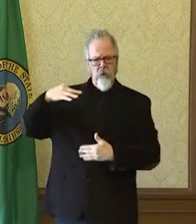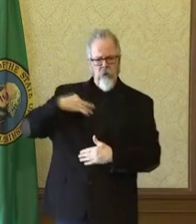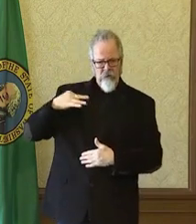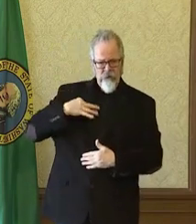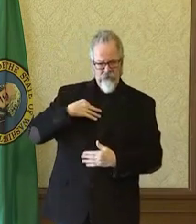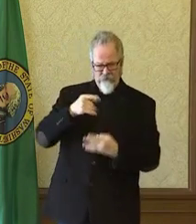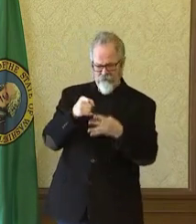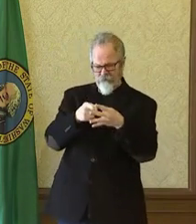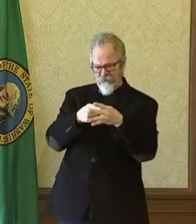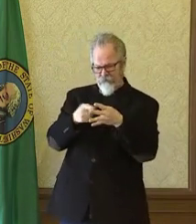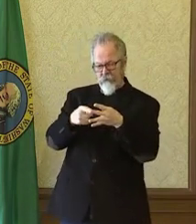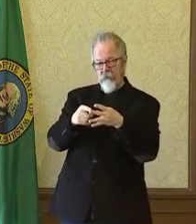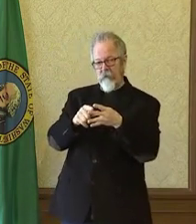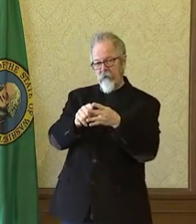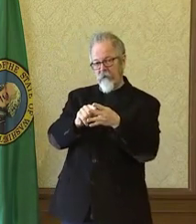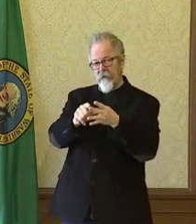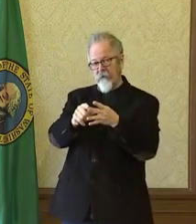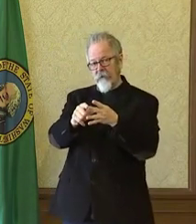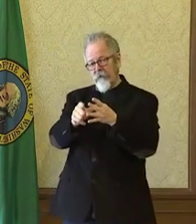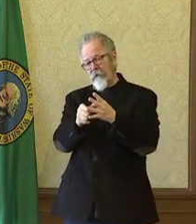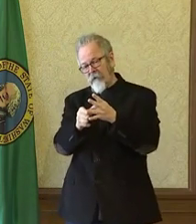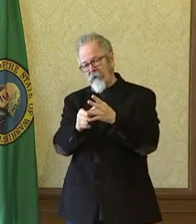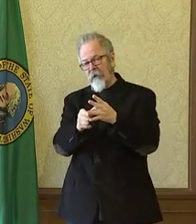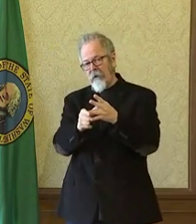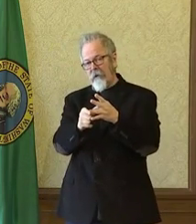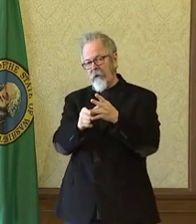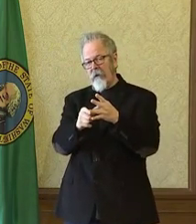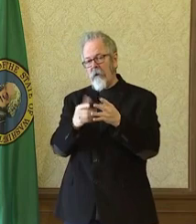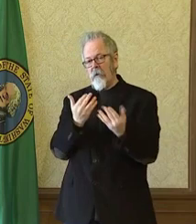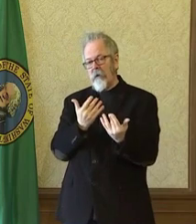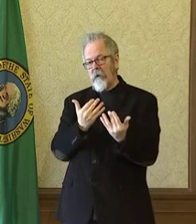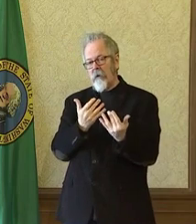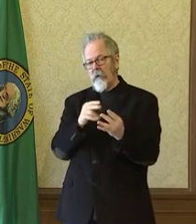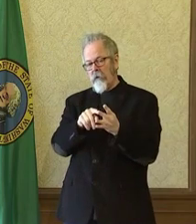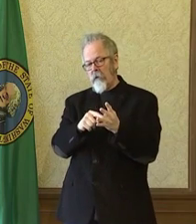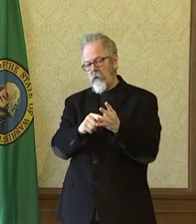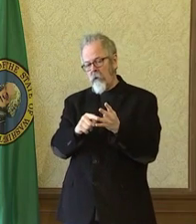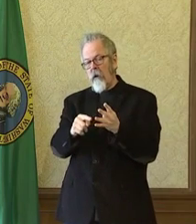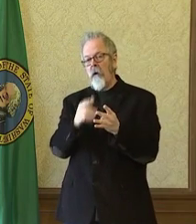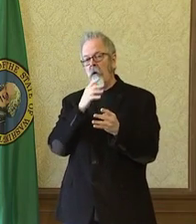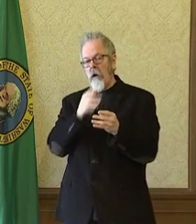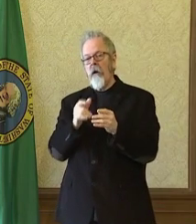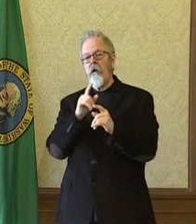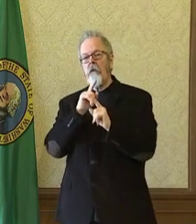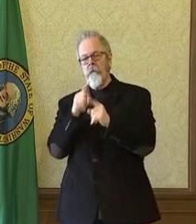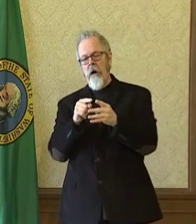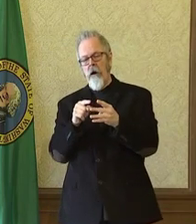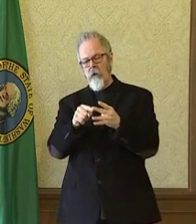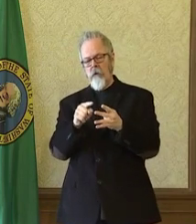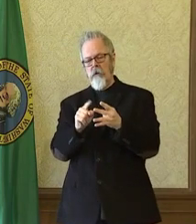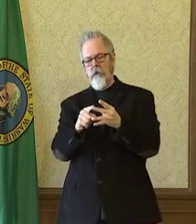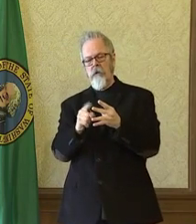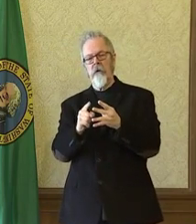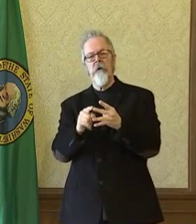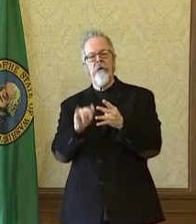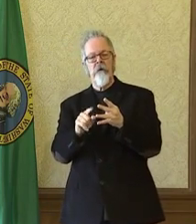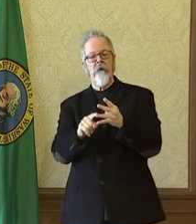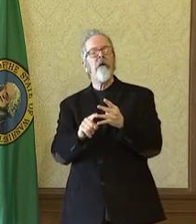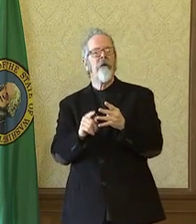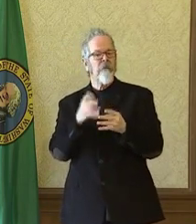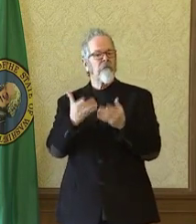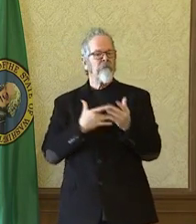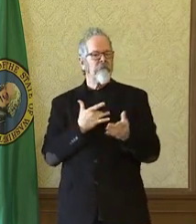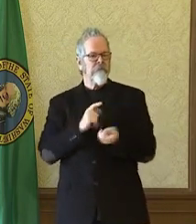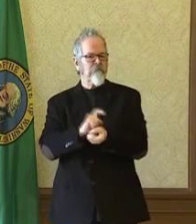the extent humanly possible? Absolutely. I think it's actually going to be in all of state government and all of state effort to be ready